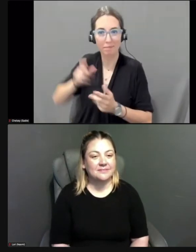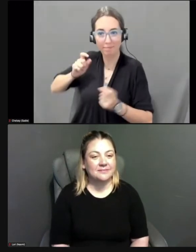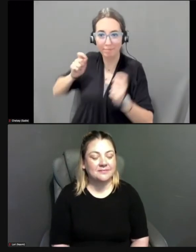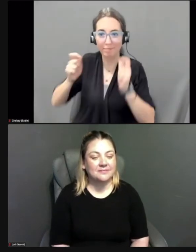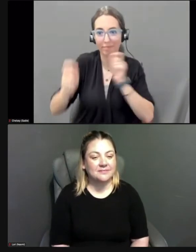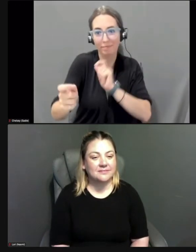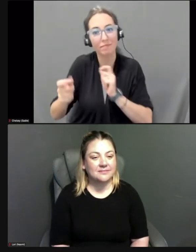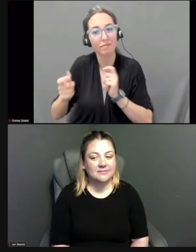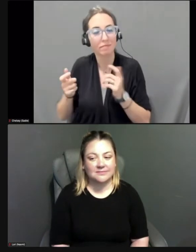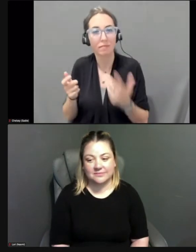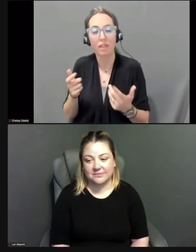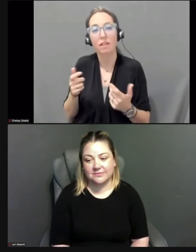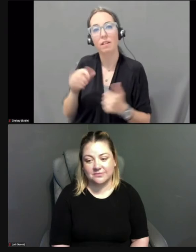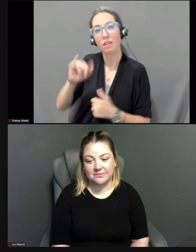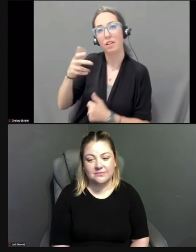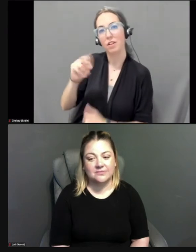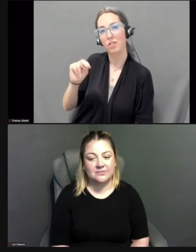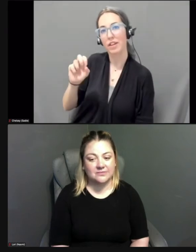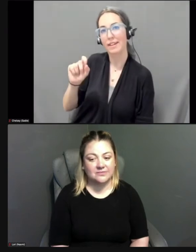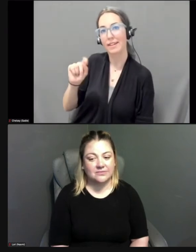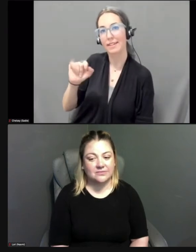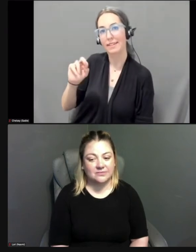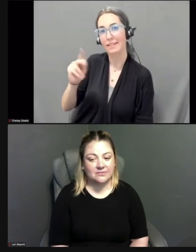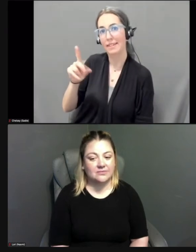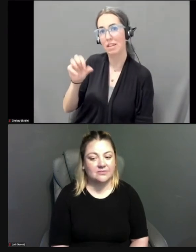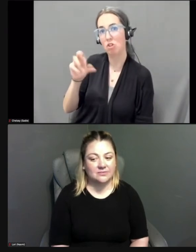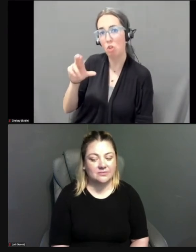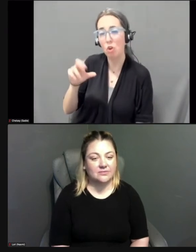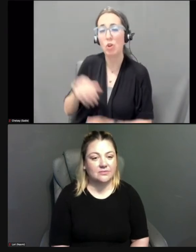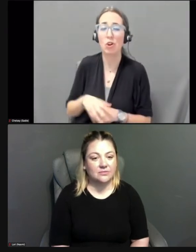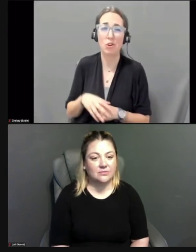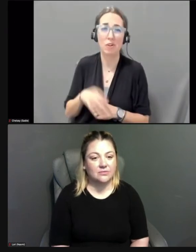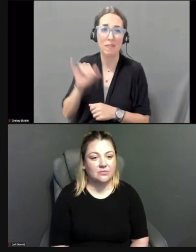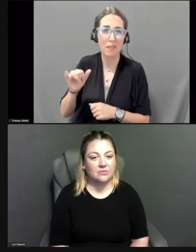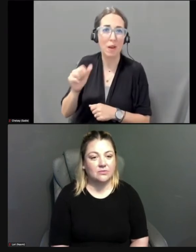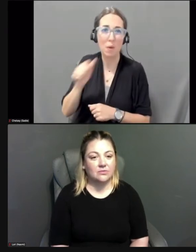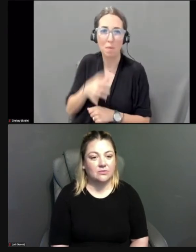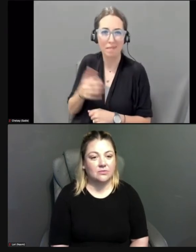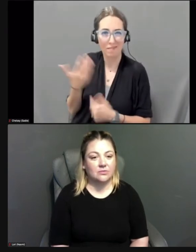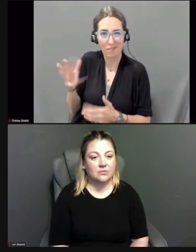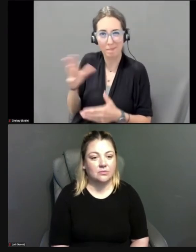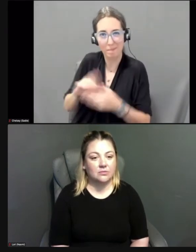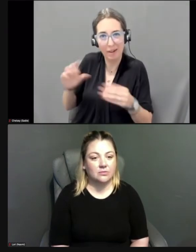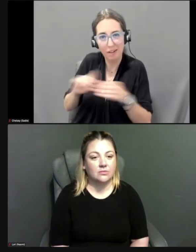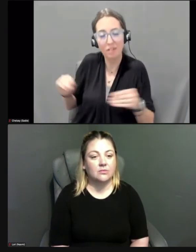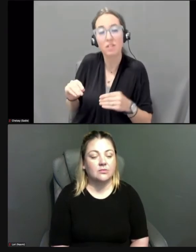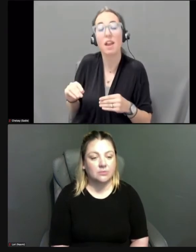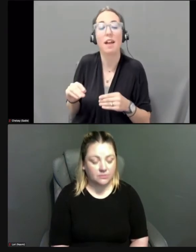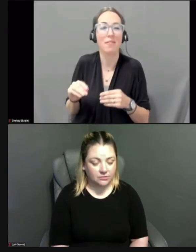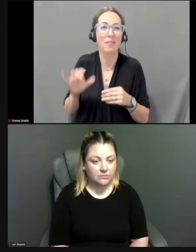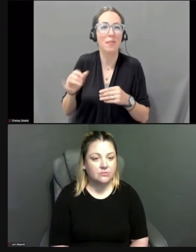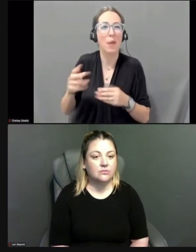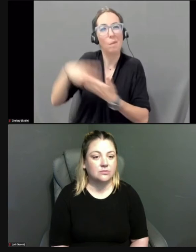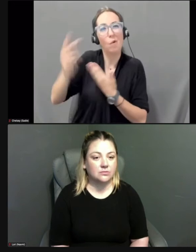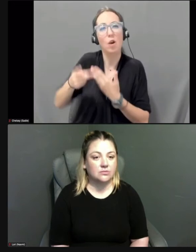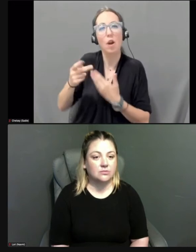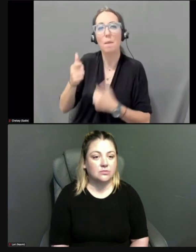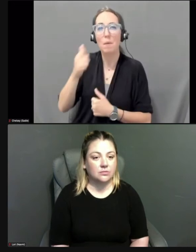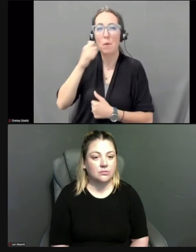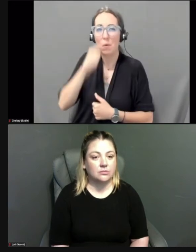people like Jen Sinkler and Girls Gone Strong to learn more about lifting weights and that side of things. But